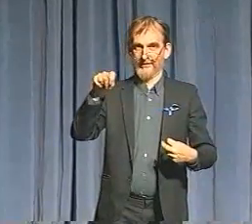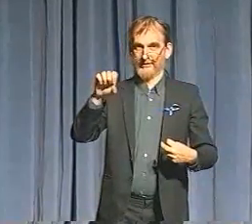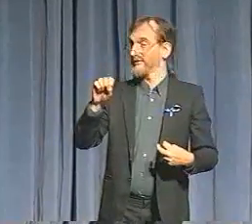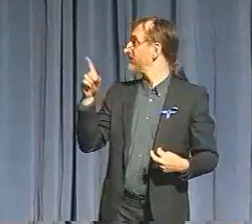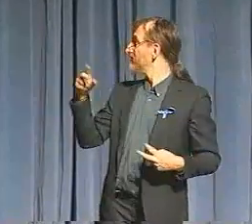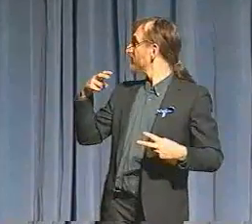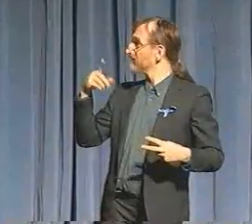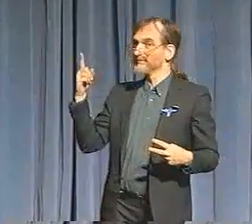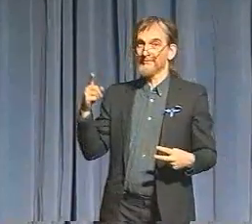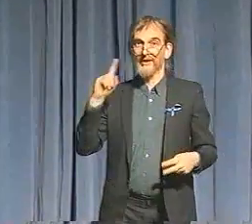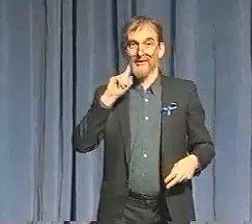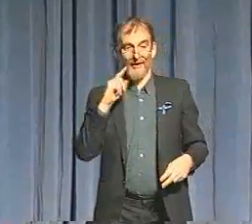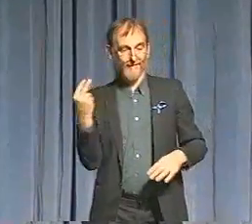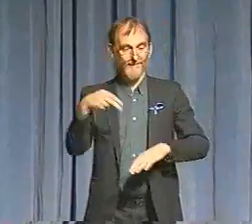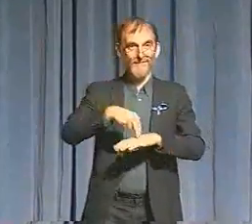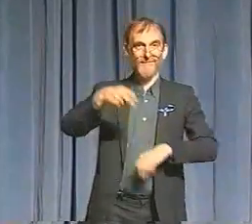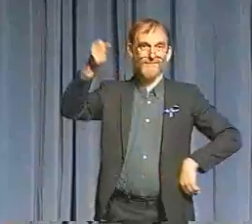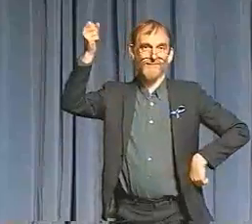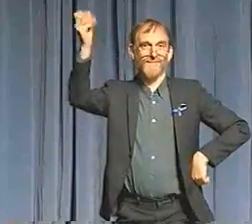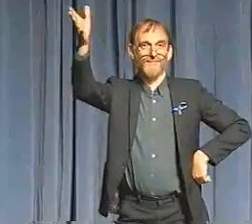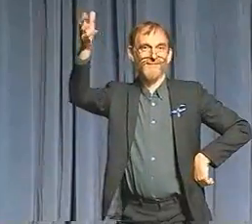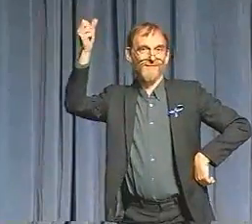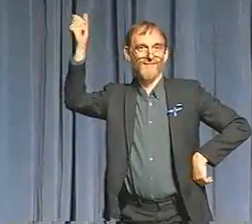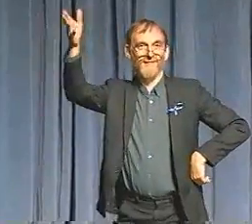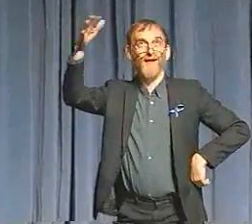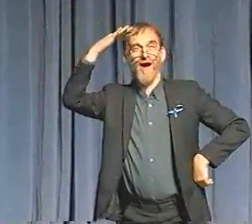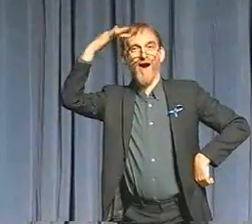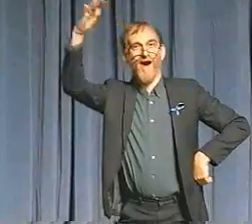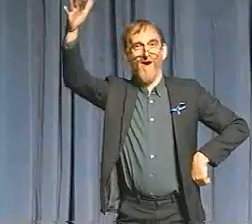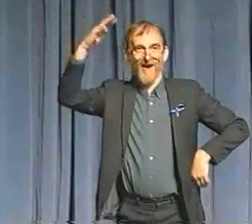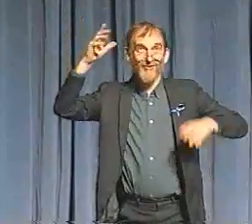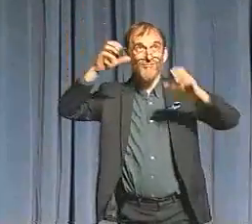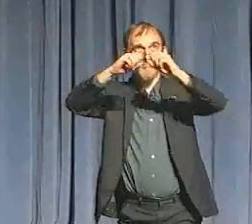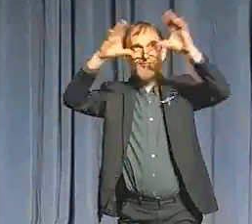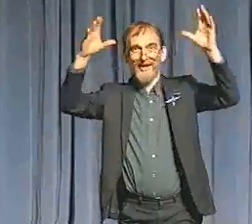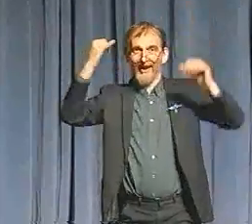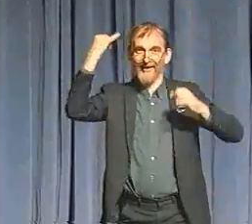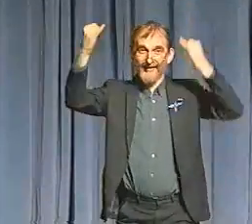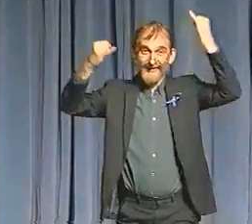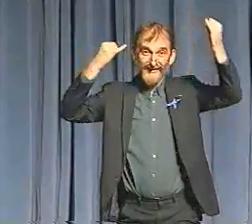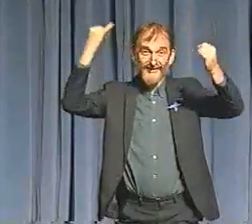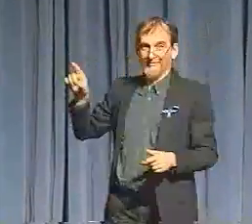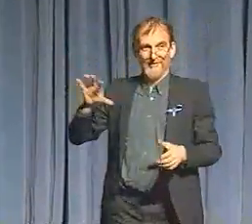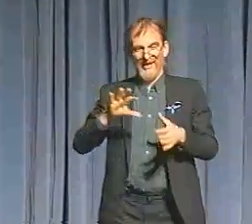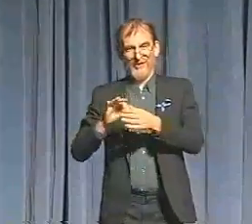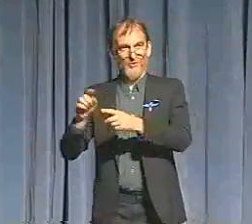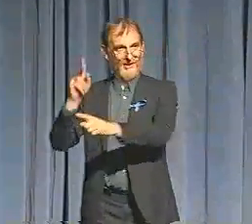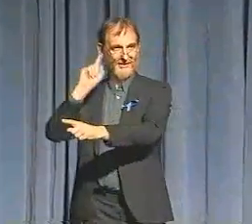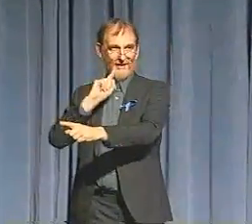there was a banquet that was hosted where deaf orators.